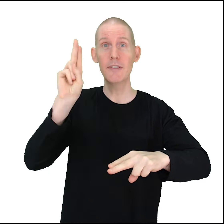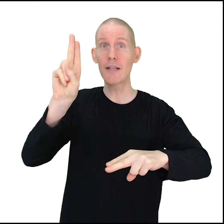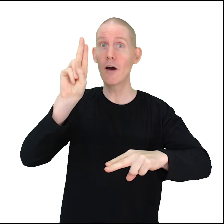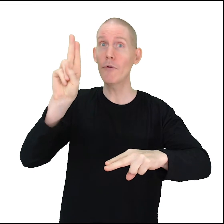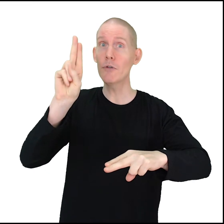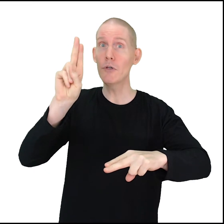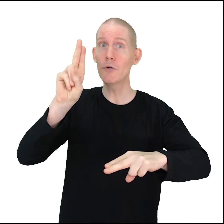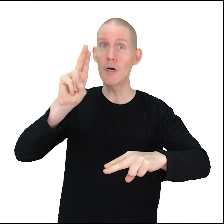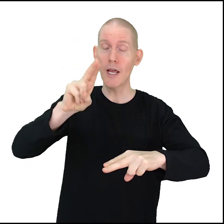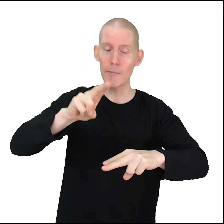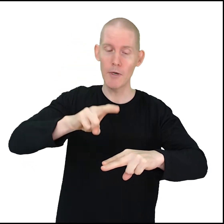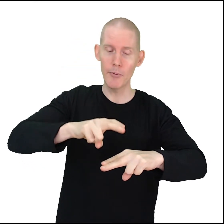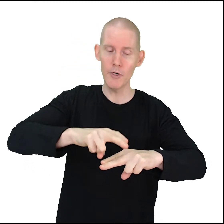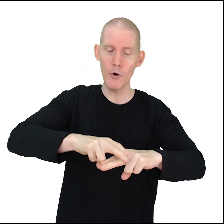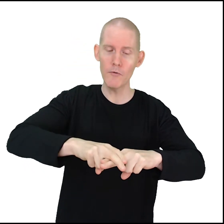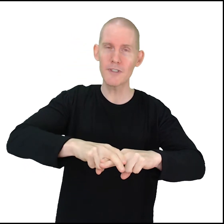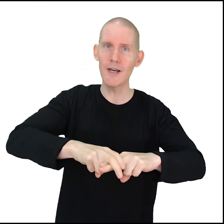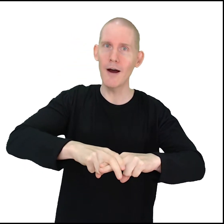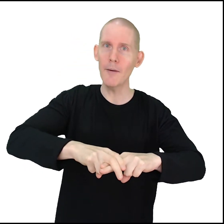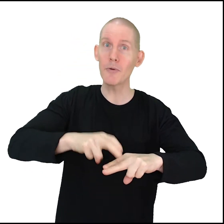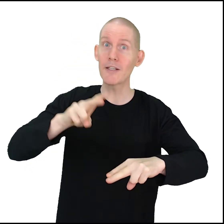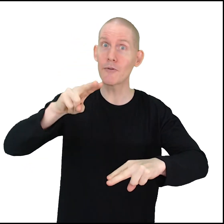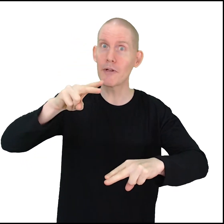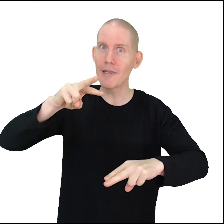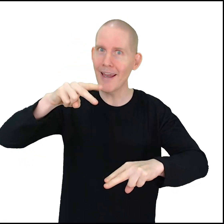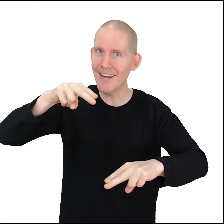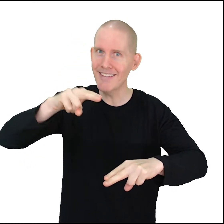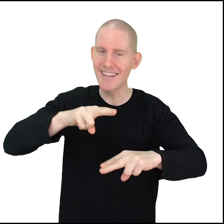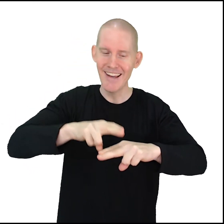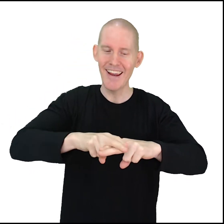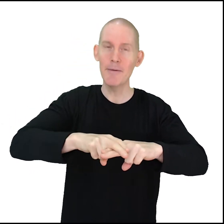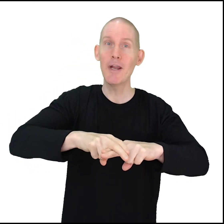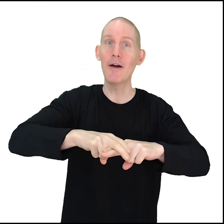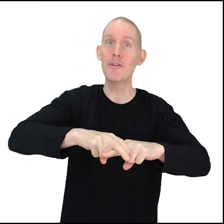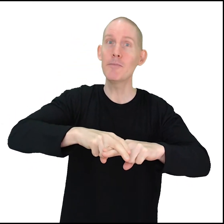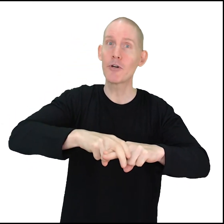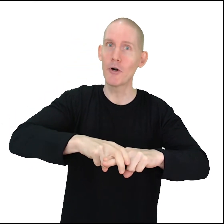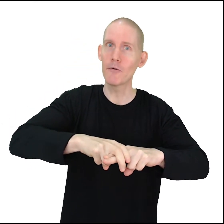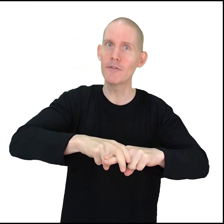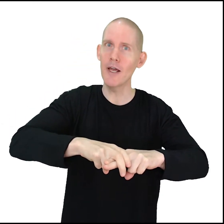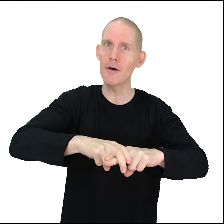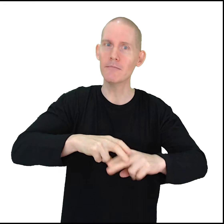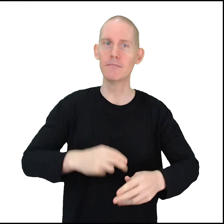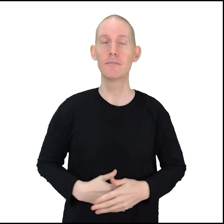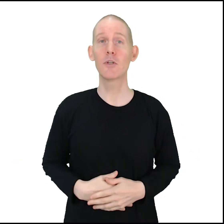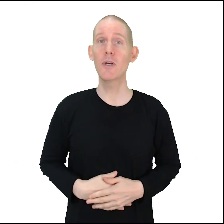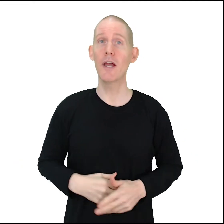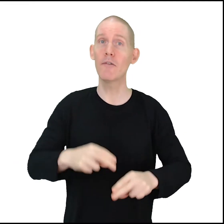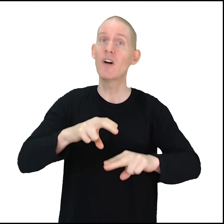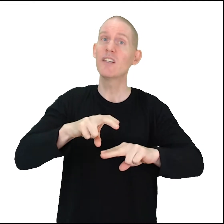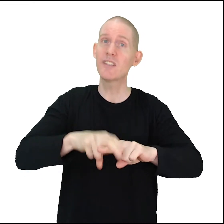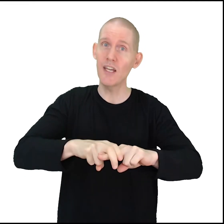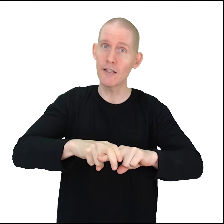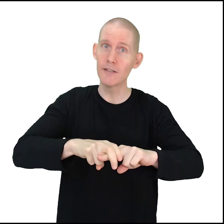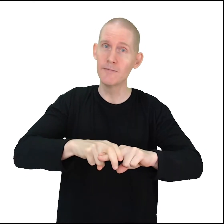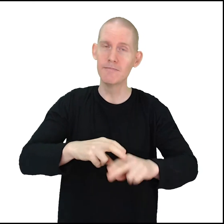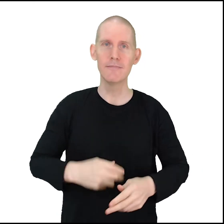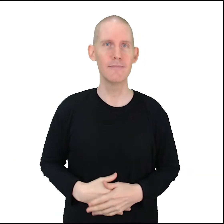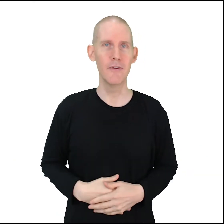other U and I'm going to put it over top like they're the legs, and I'm going to have them curved down. So we have sit. Nice